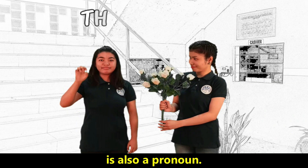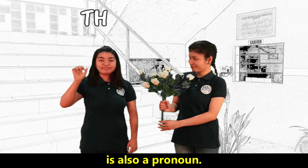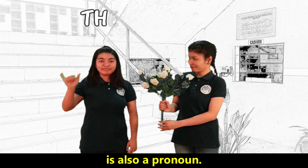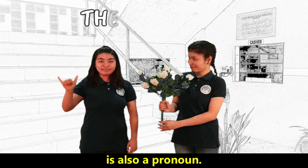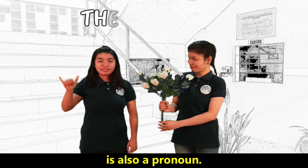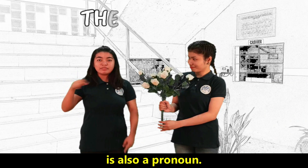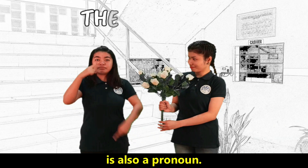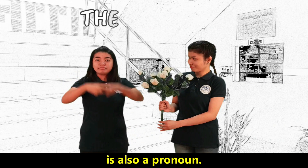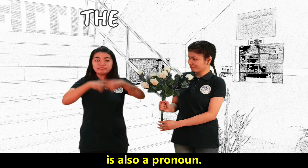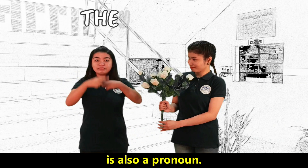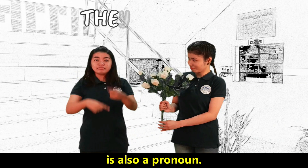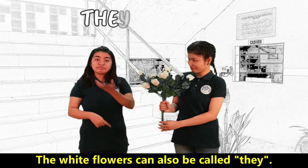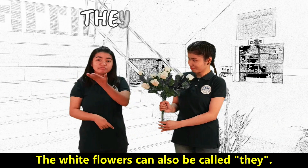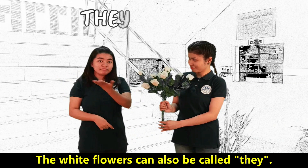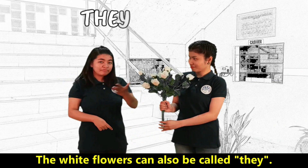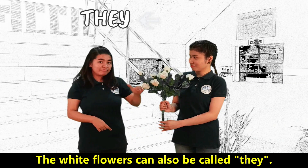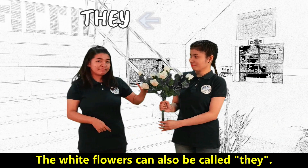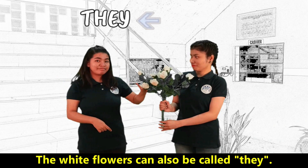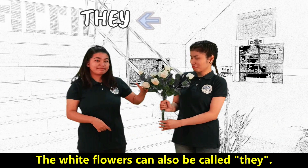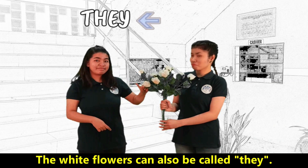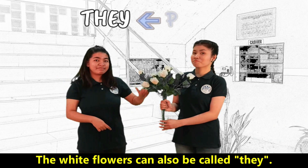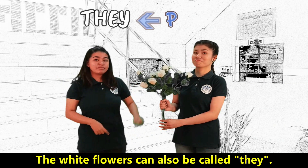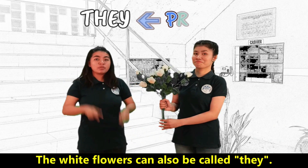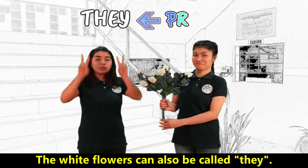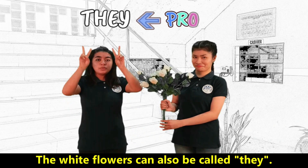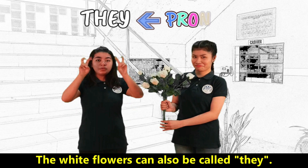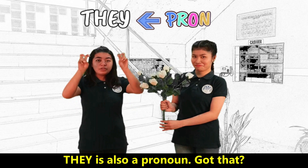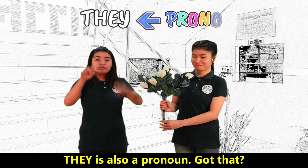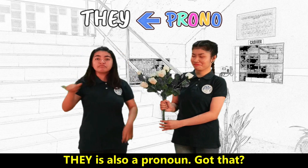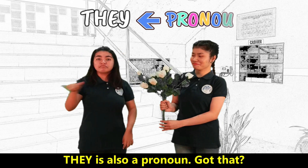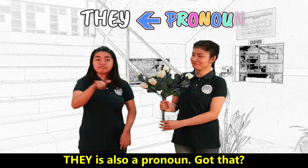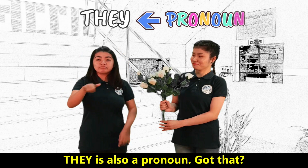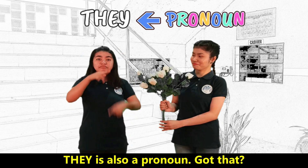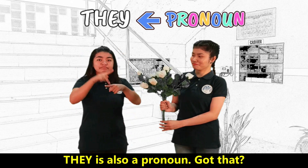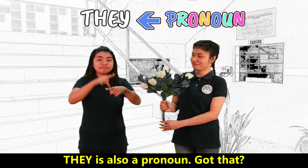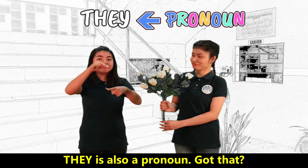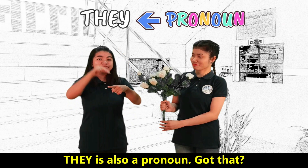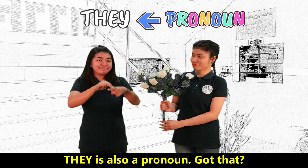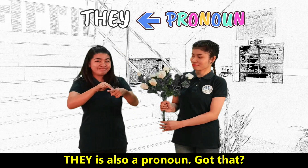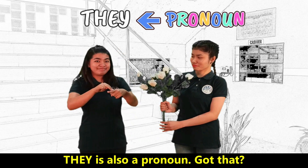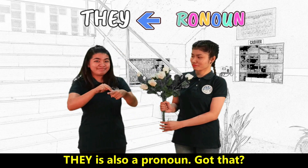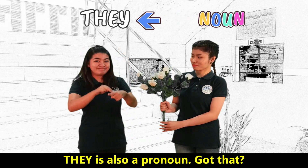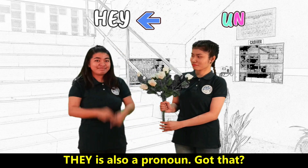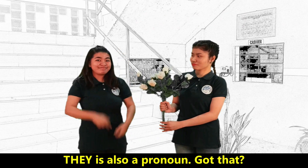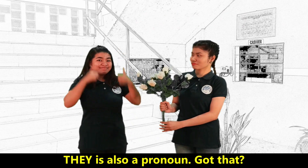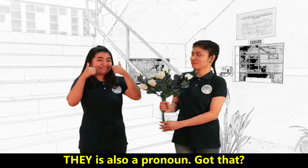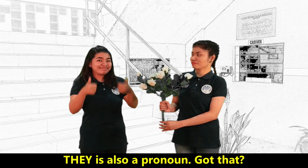The white flowers can also be called THEY. They is also a pronoun. Got